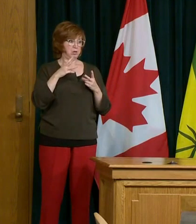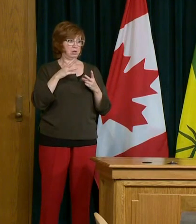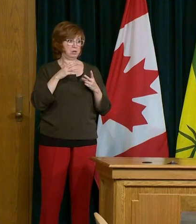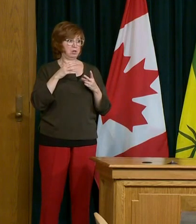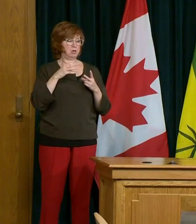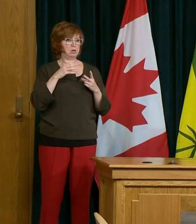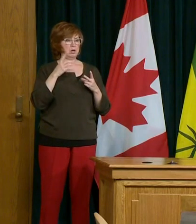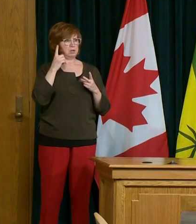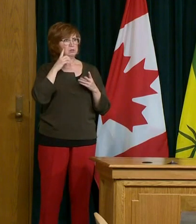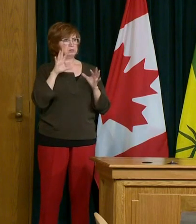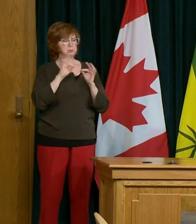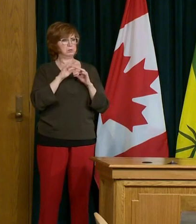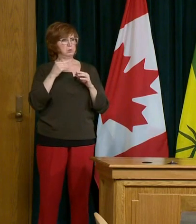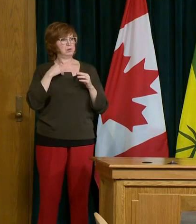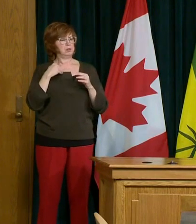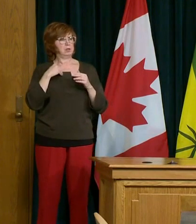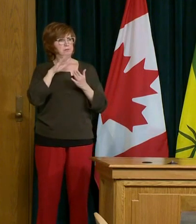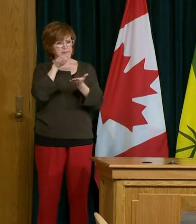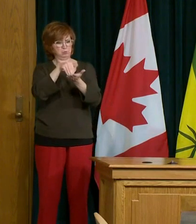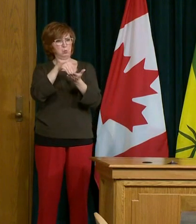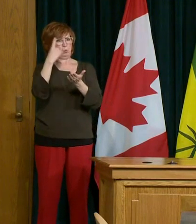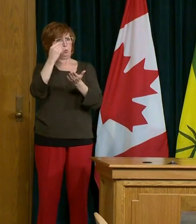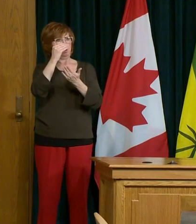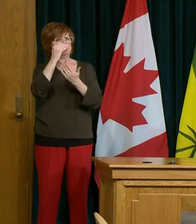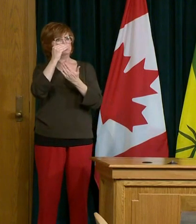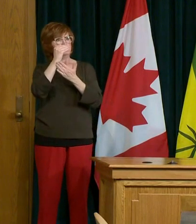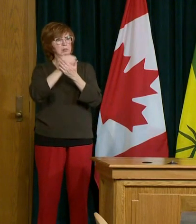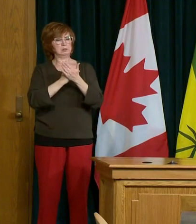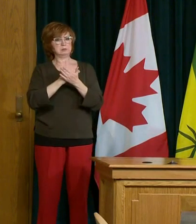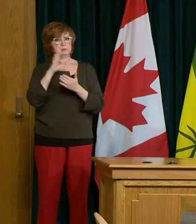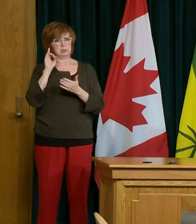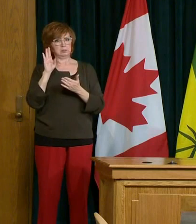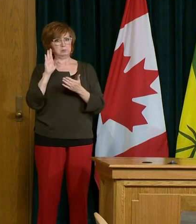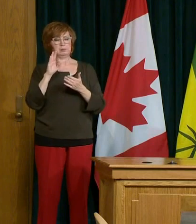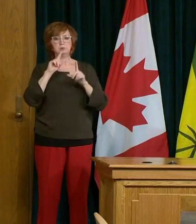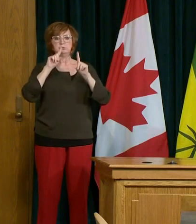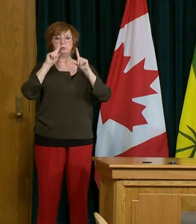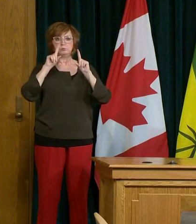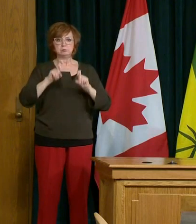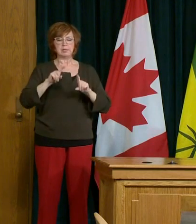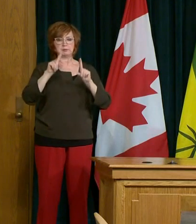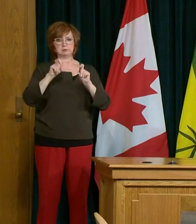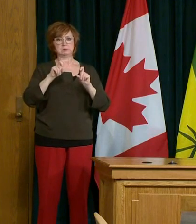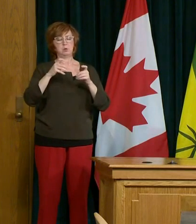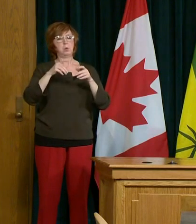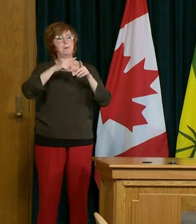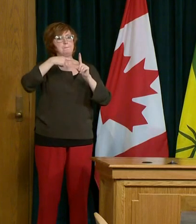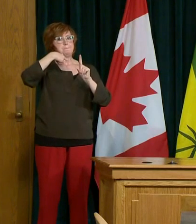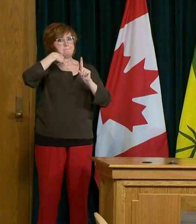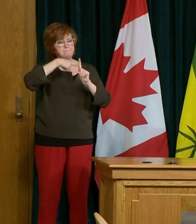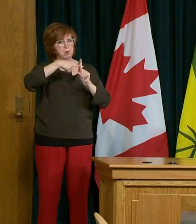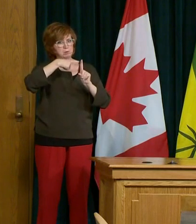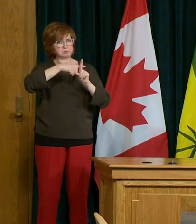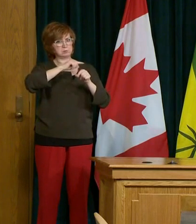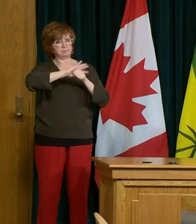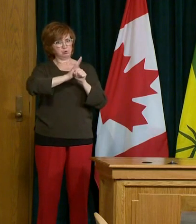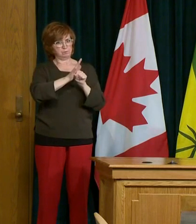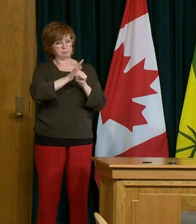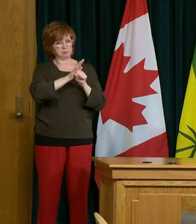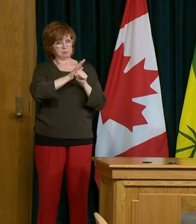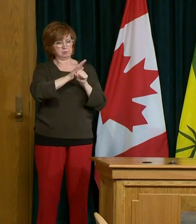do have a centralized list, I think, of individuals that have tested positive, but the contact tracing may be a little bit more of